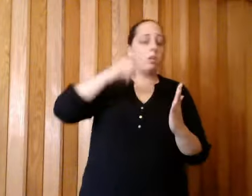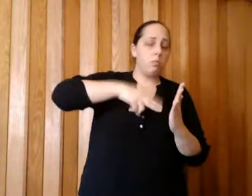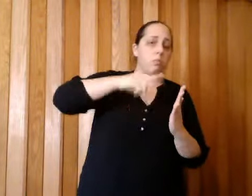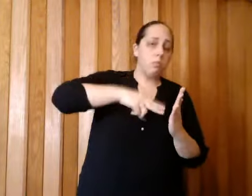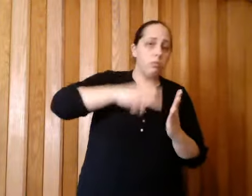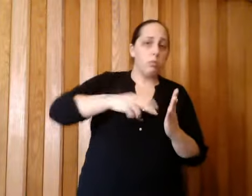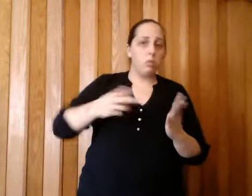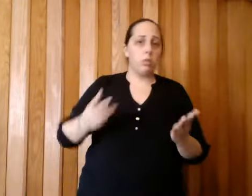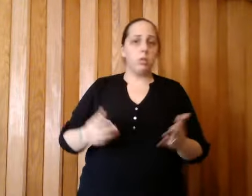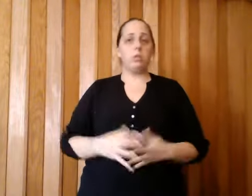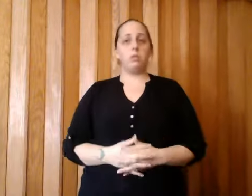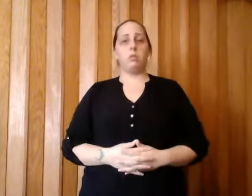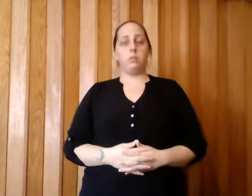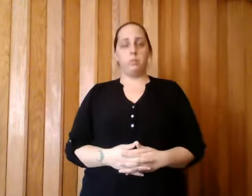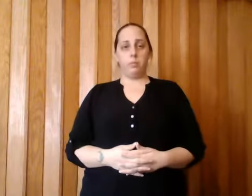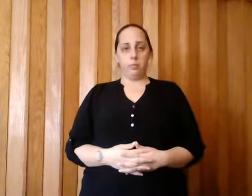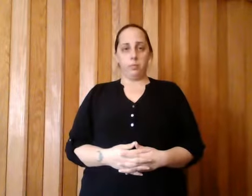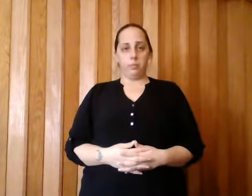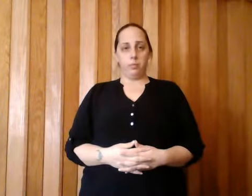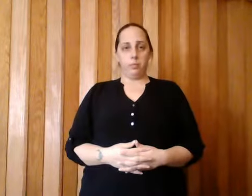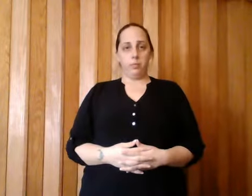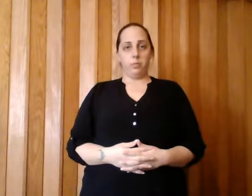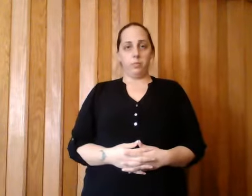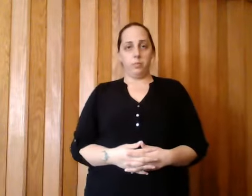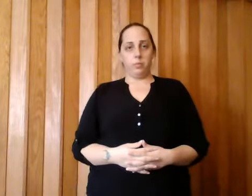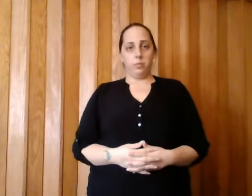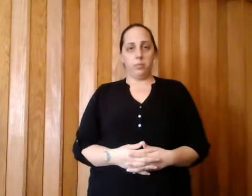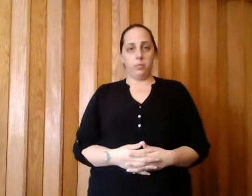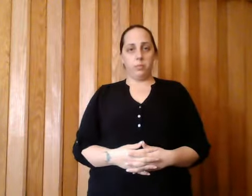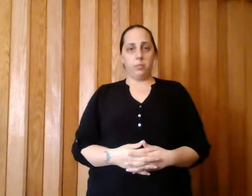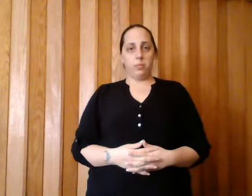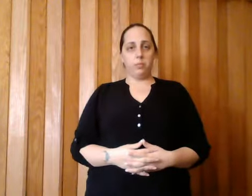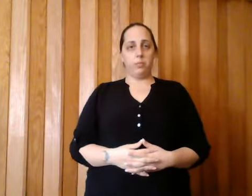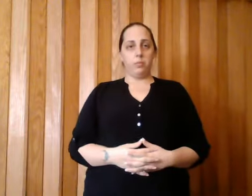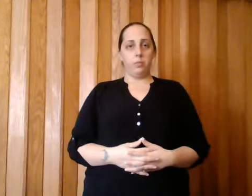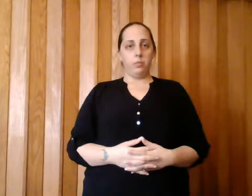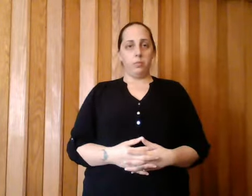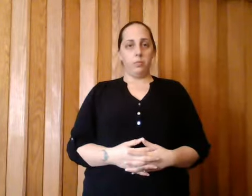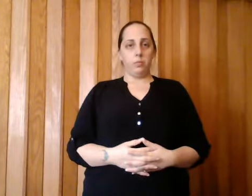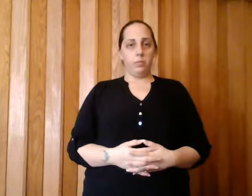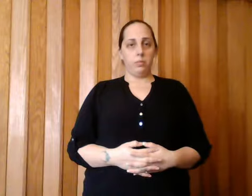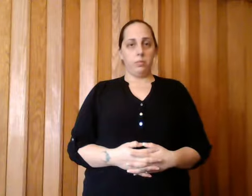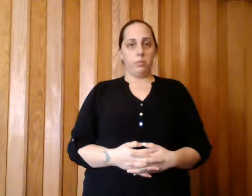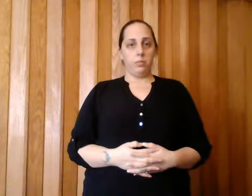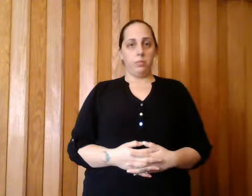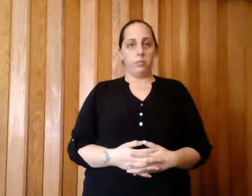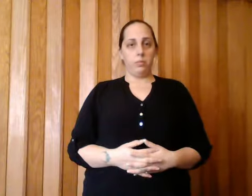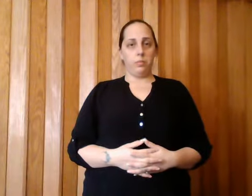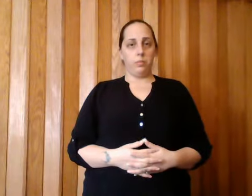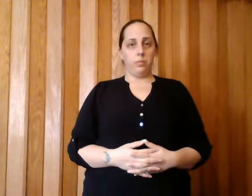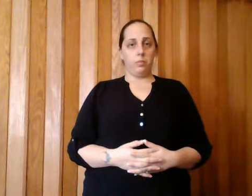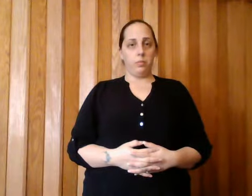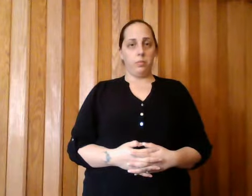overall the whole day or the whole lesson that I prepared. So I read over it pretty quickly, trying to keep words that's repeated in both the first and second reading and maybe in the Gospel